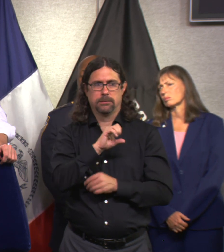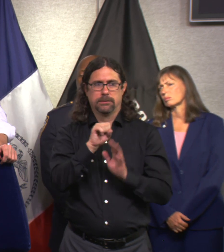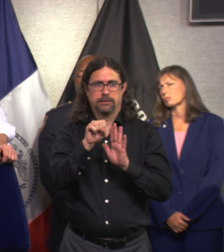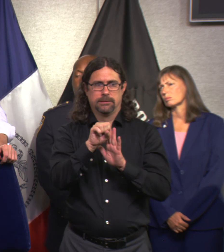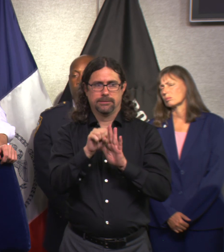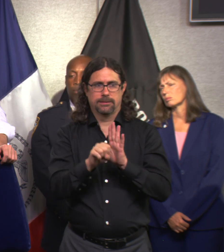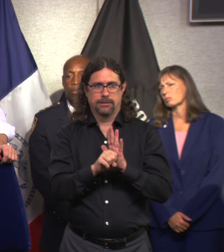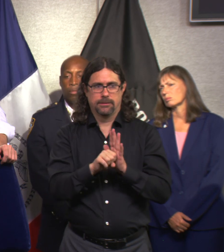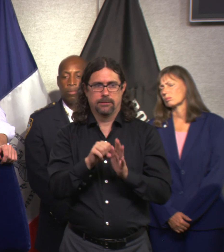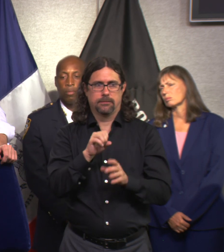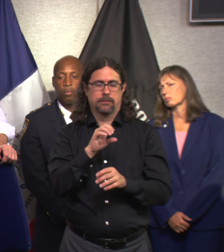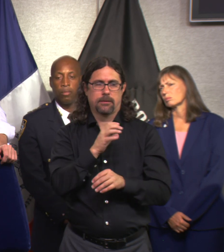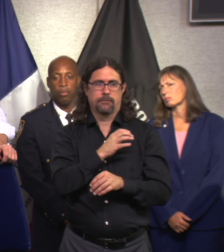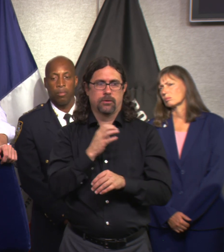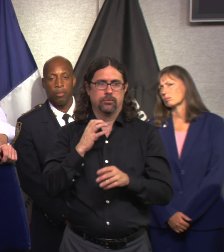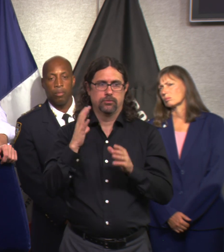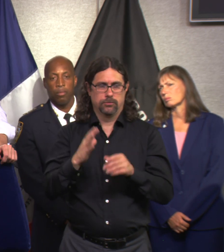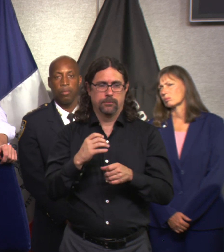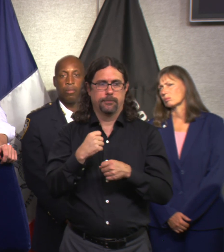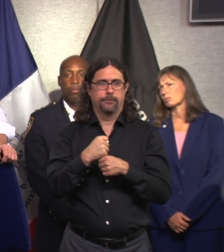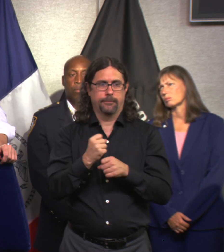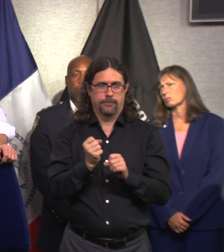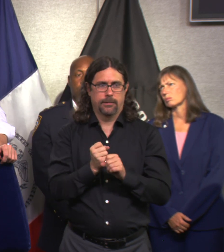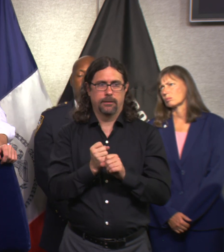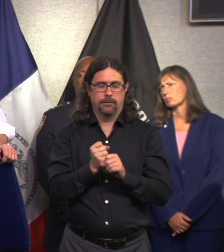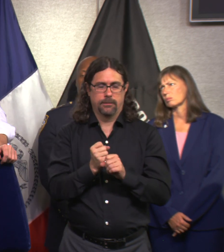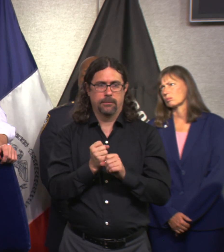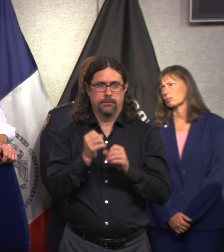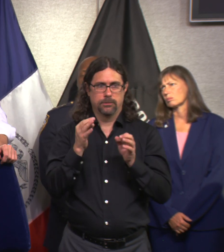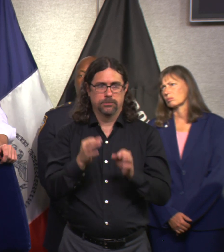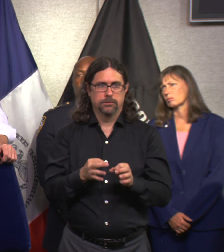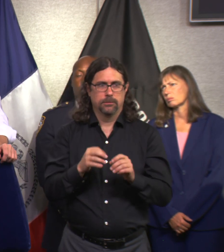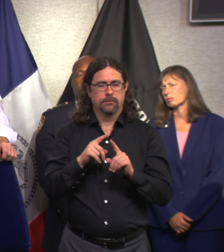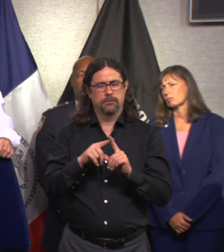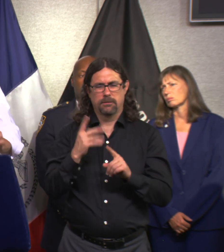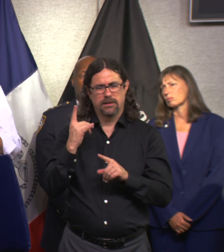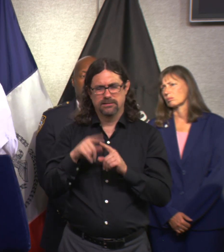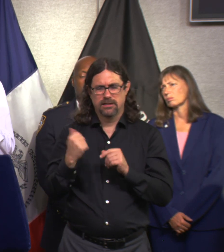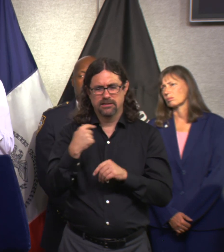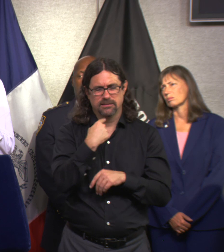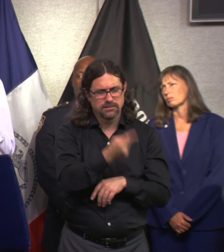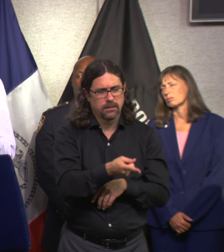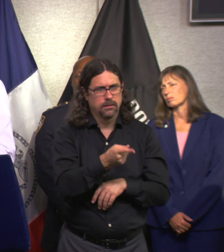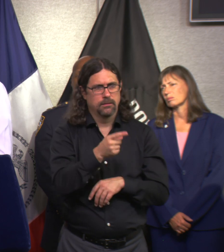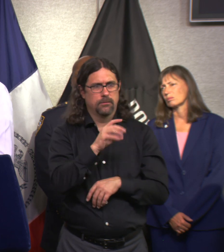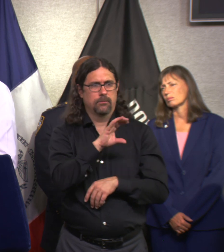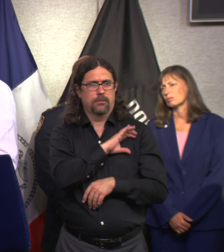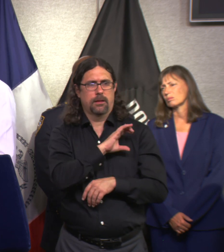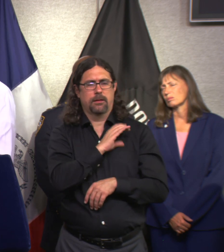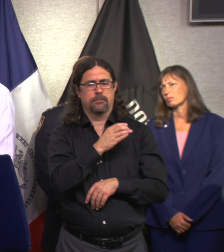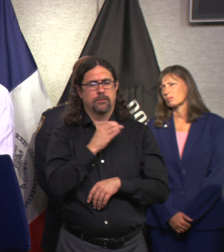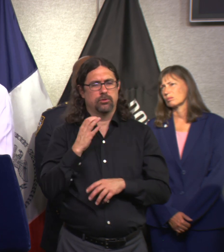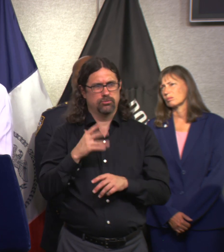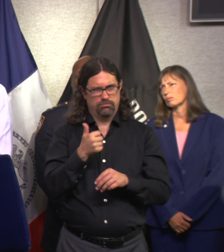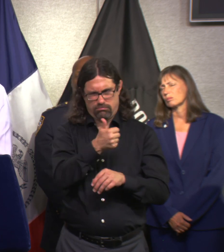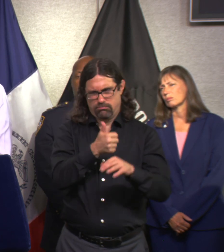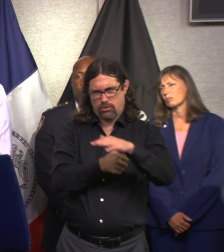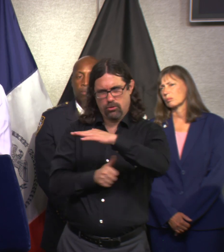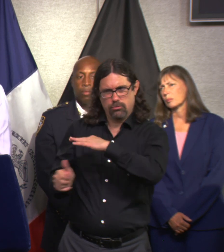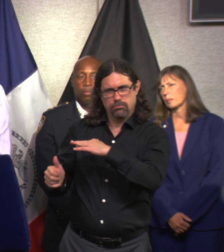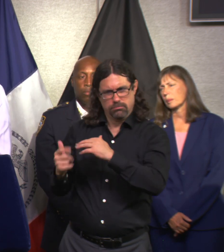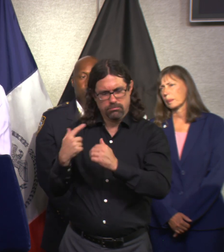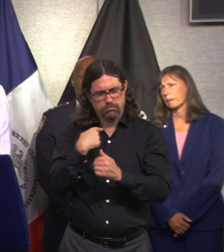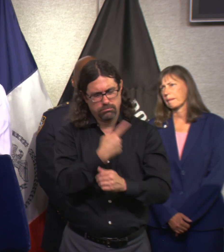Why can't you tell him what outcome you want to see in this case? Again, I've asked the lawyers to be very clear so